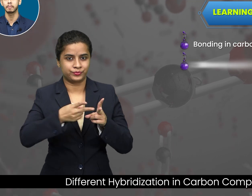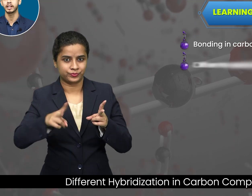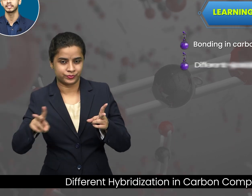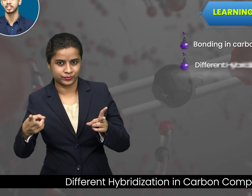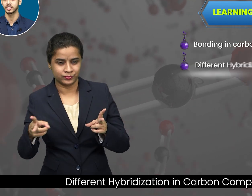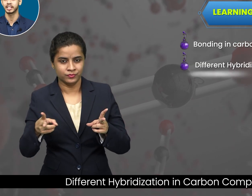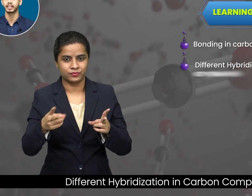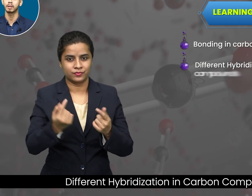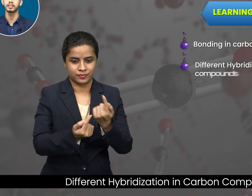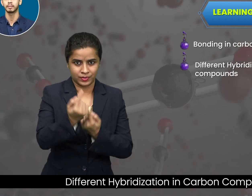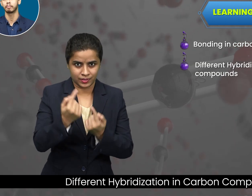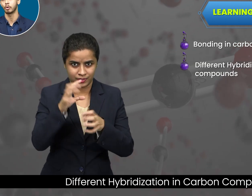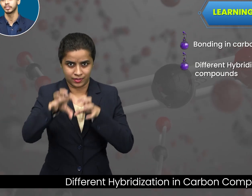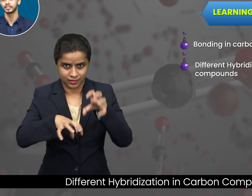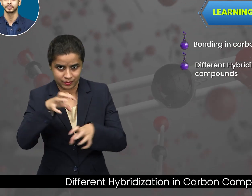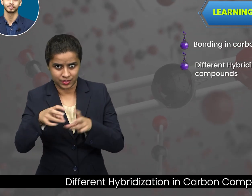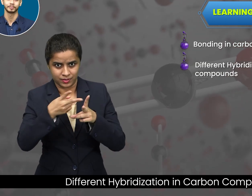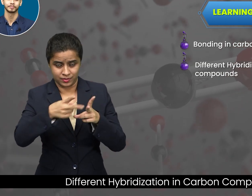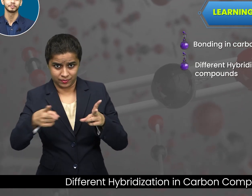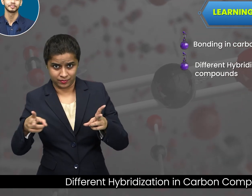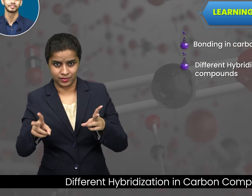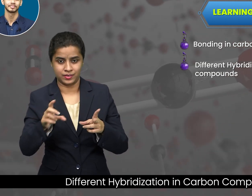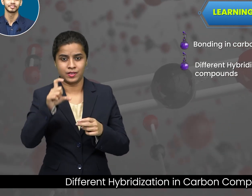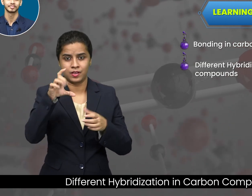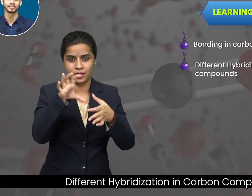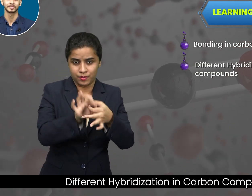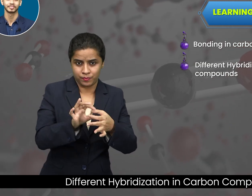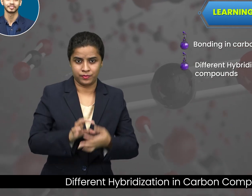different hybridization in carbon compounds,